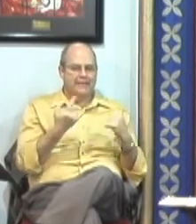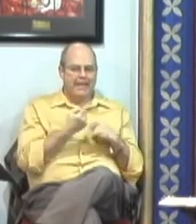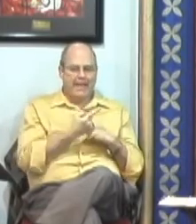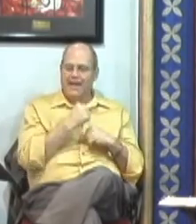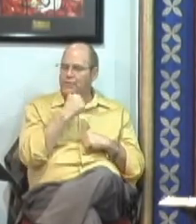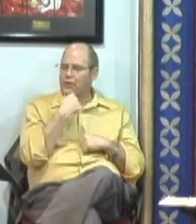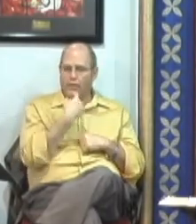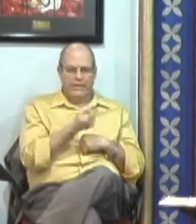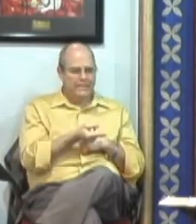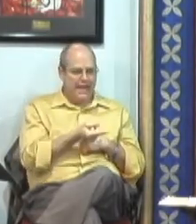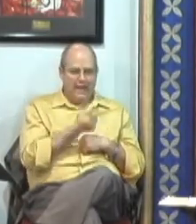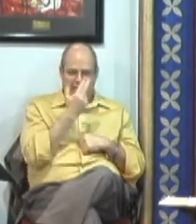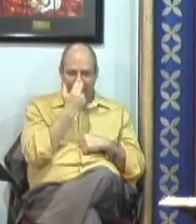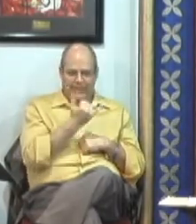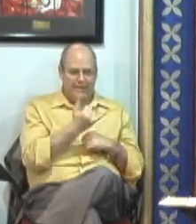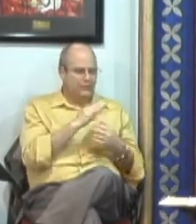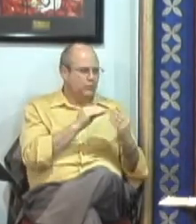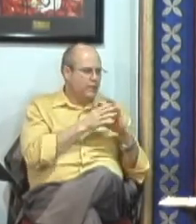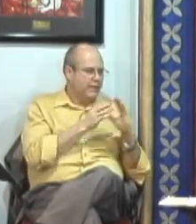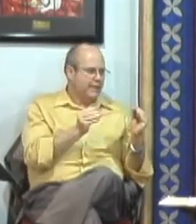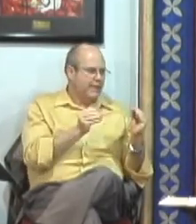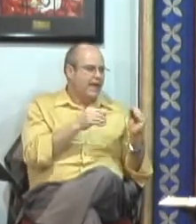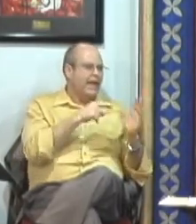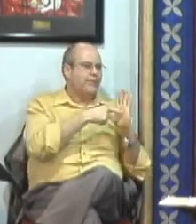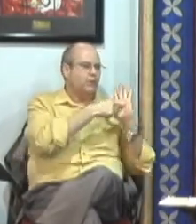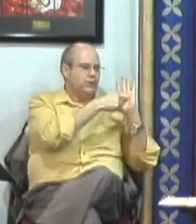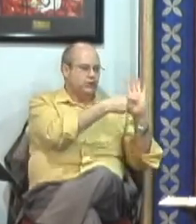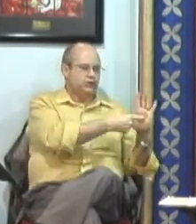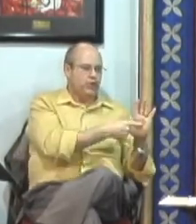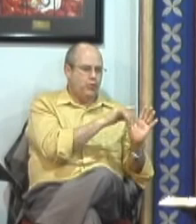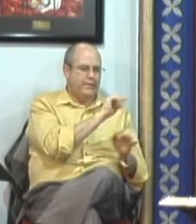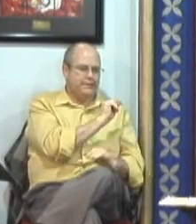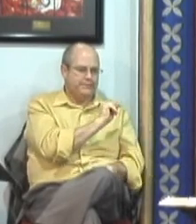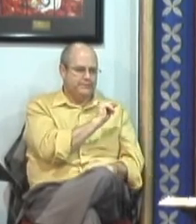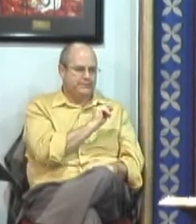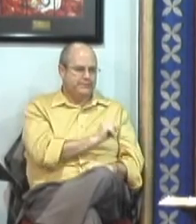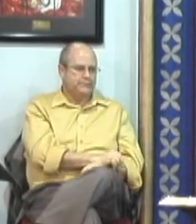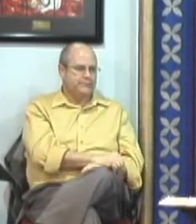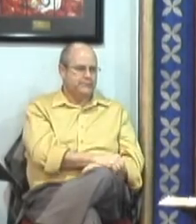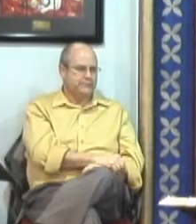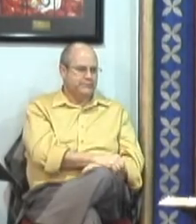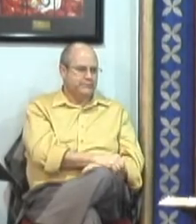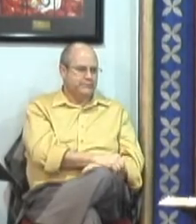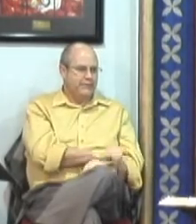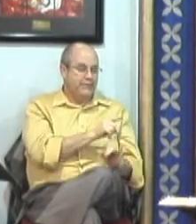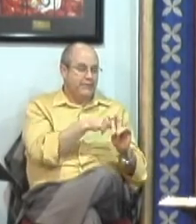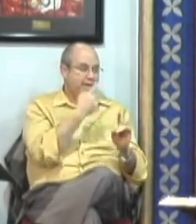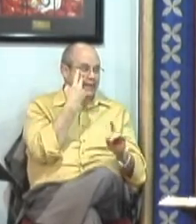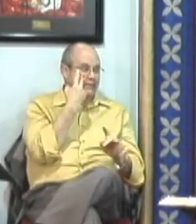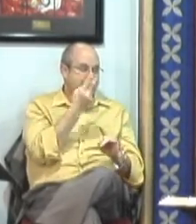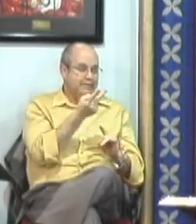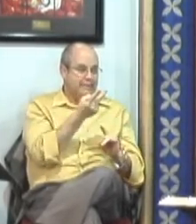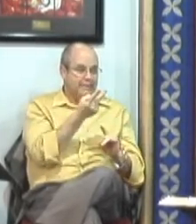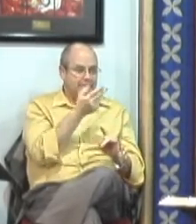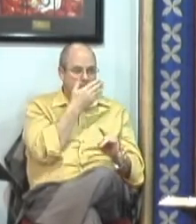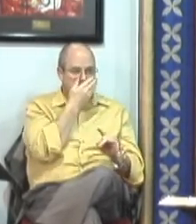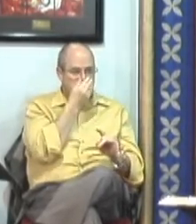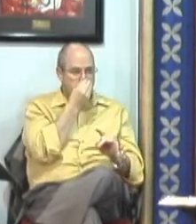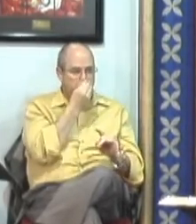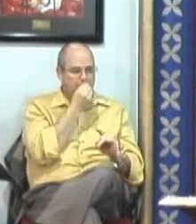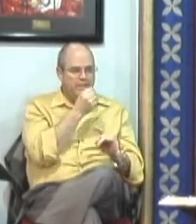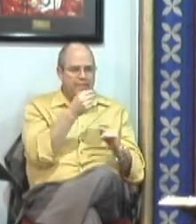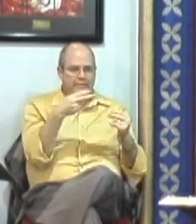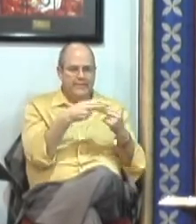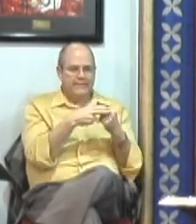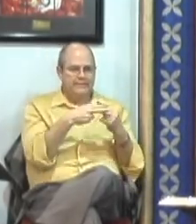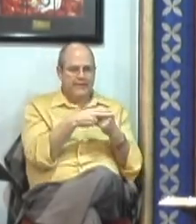not going to tell a funny story. I'm actually going to show it. And if you can't see it over there, you might want to move over, because these